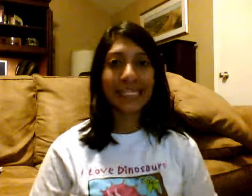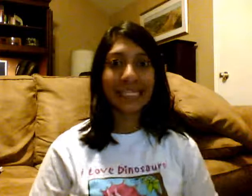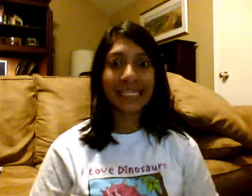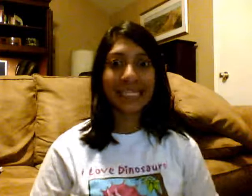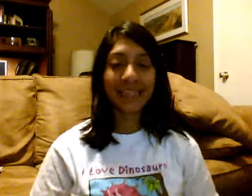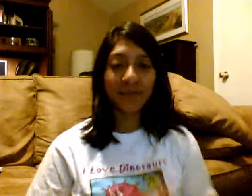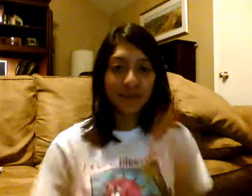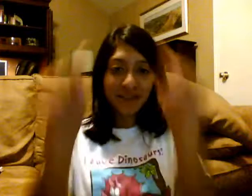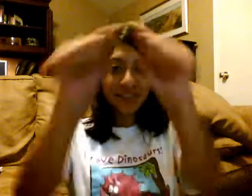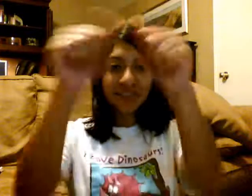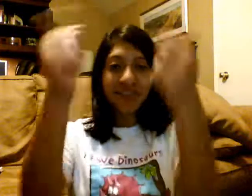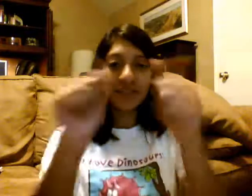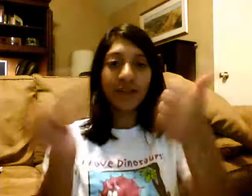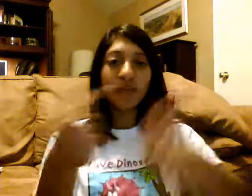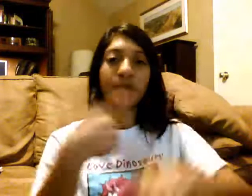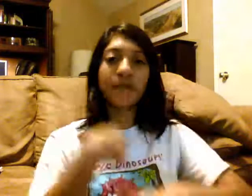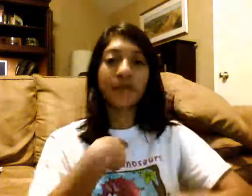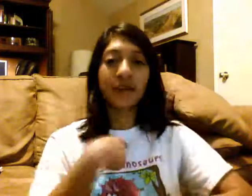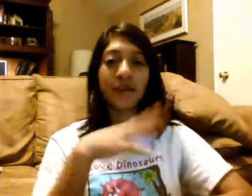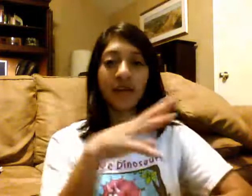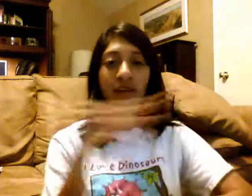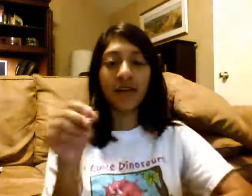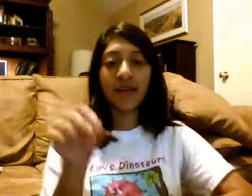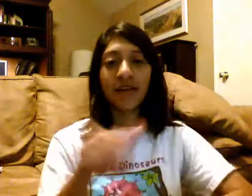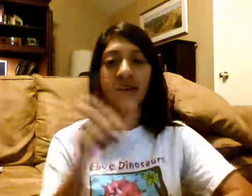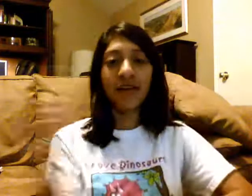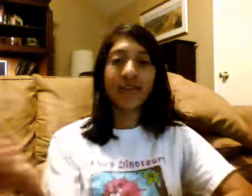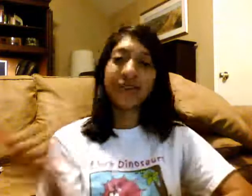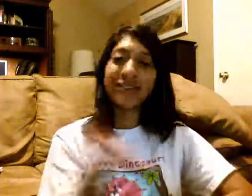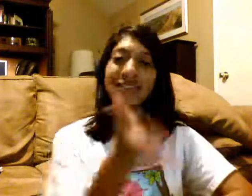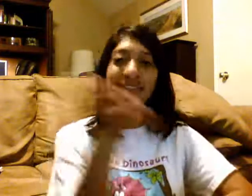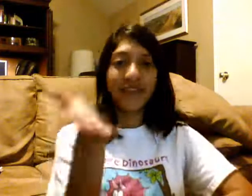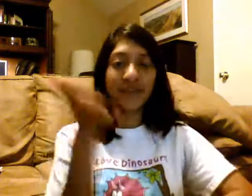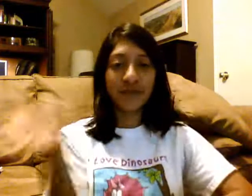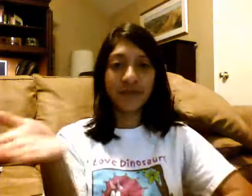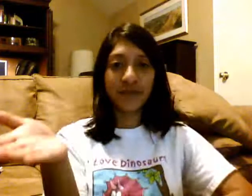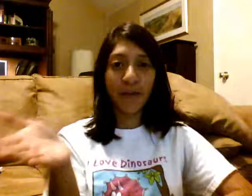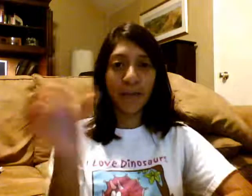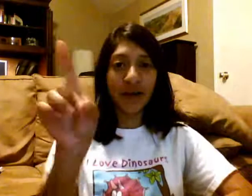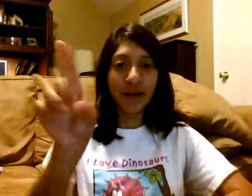The Shape of Me and Other Stuff by Dr. Seuss.